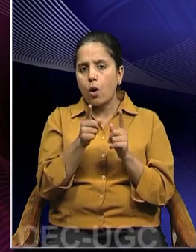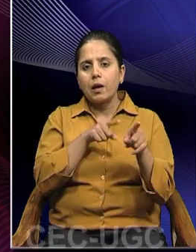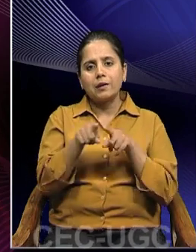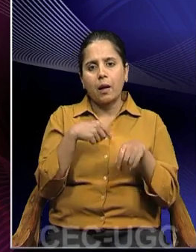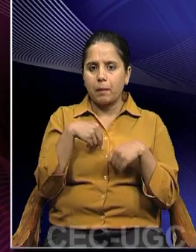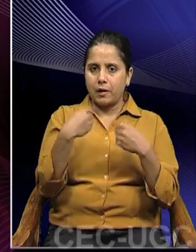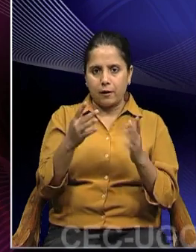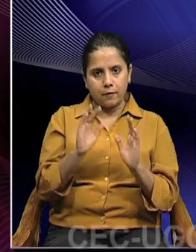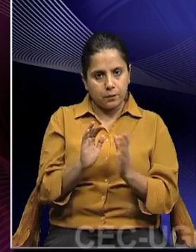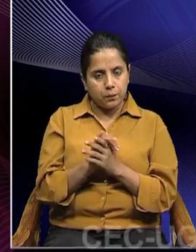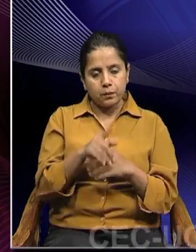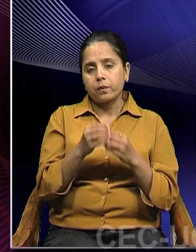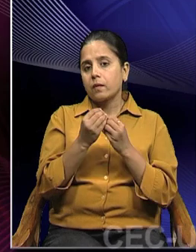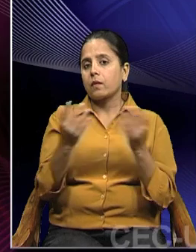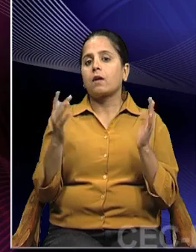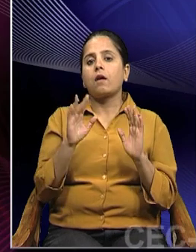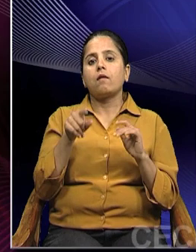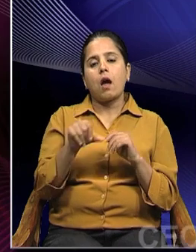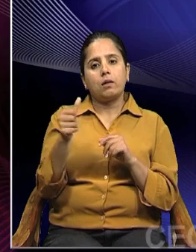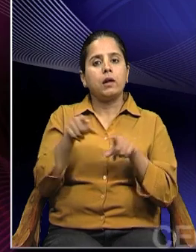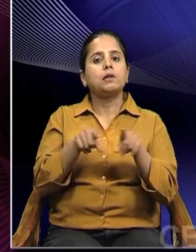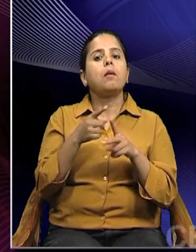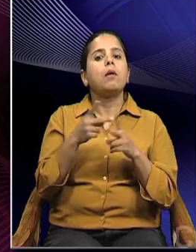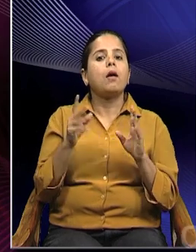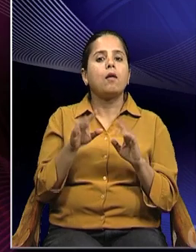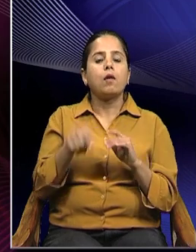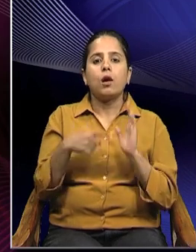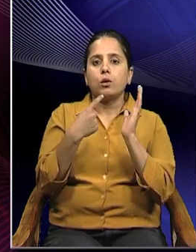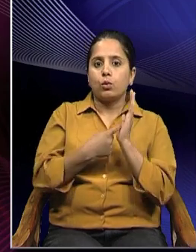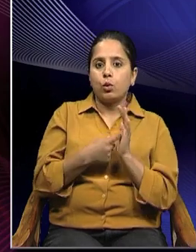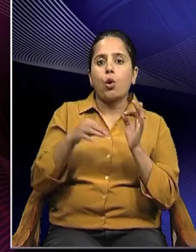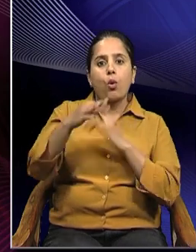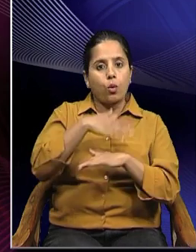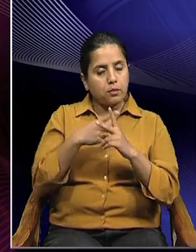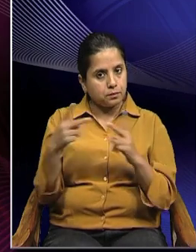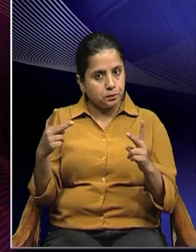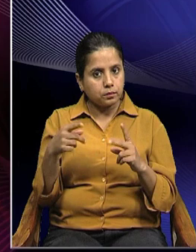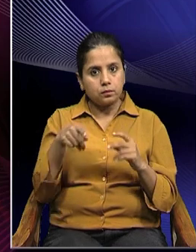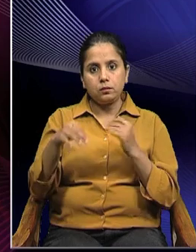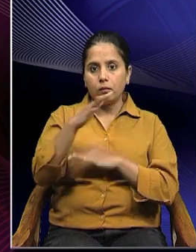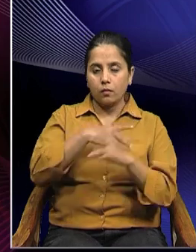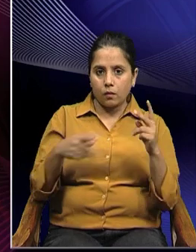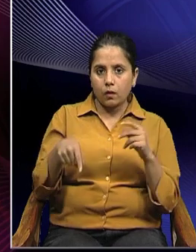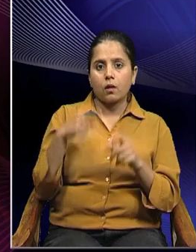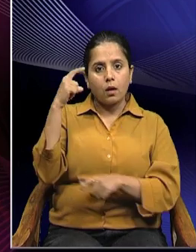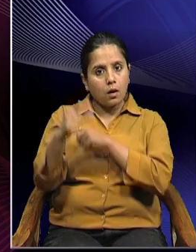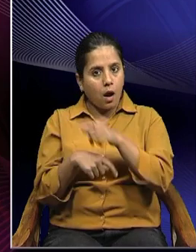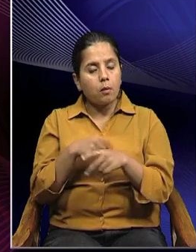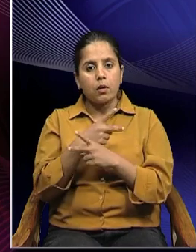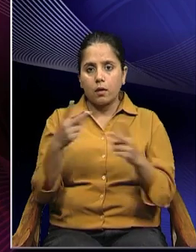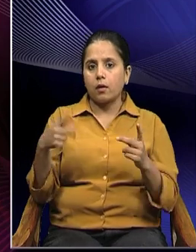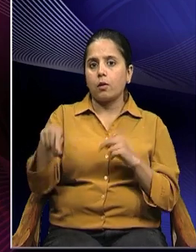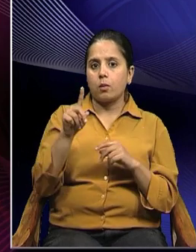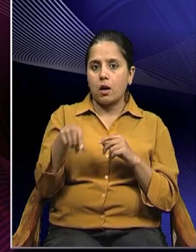have given, and there are number of other examples, and the role of organizations, corporate or otherwise, should